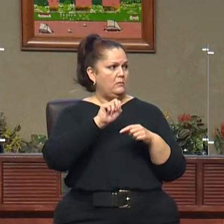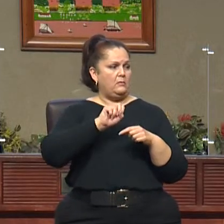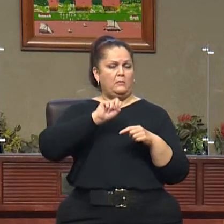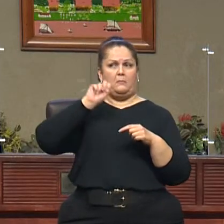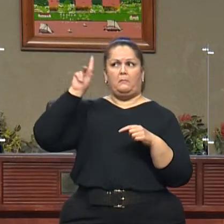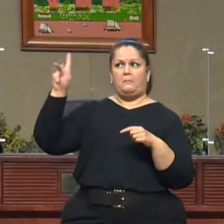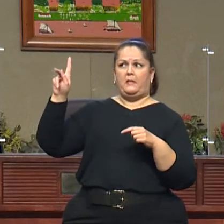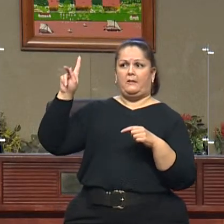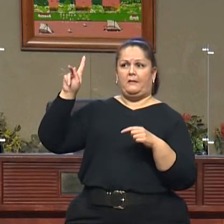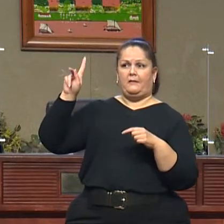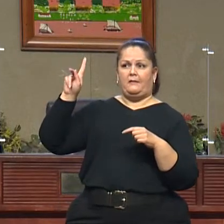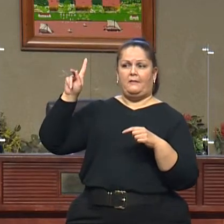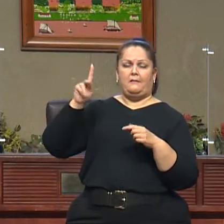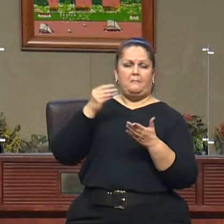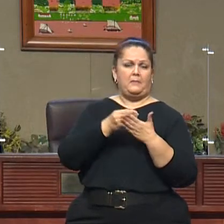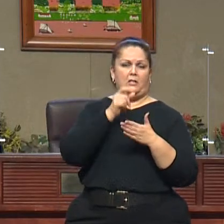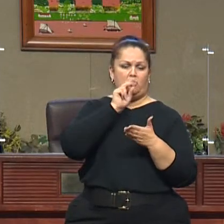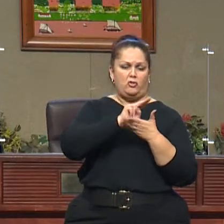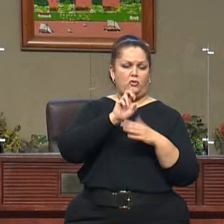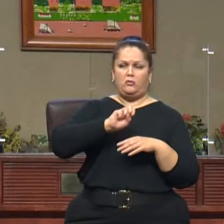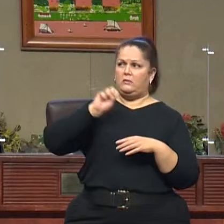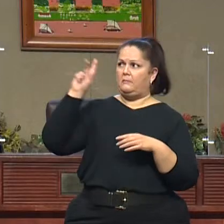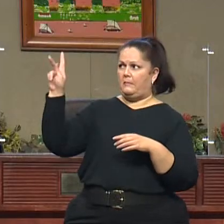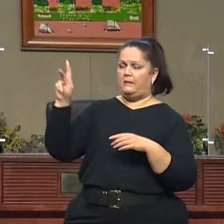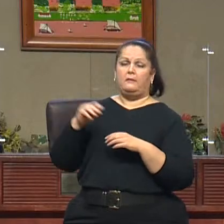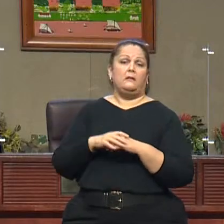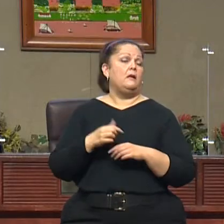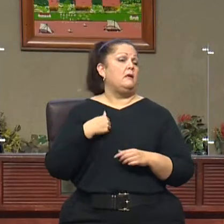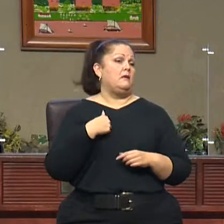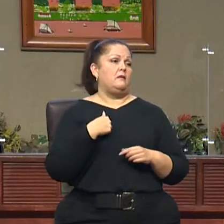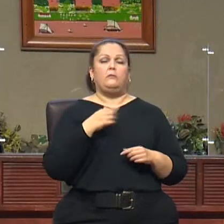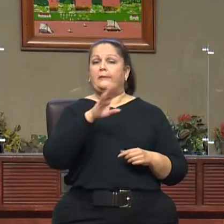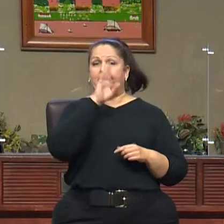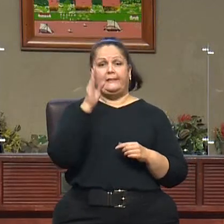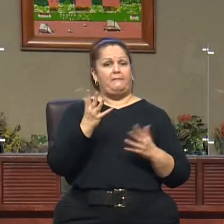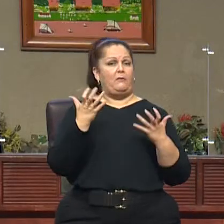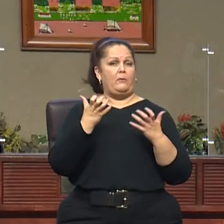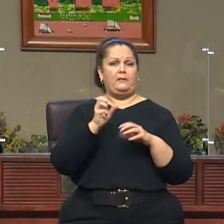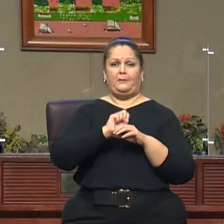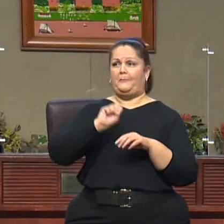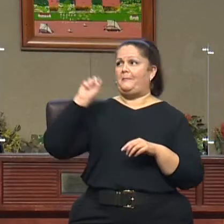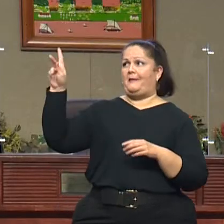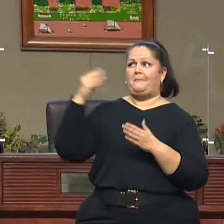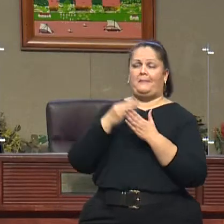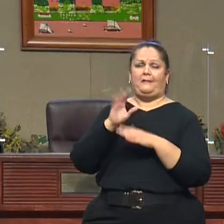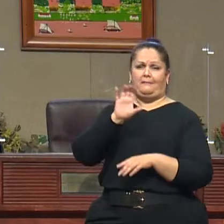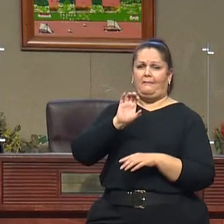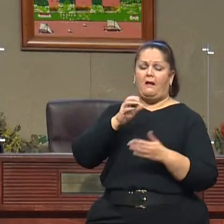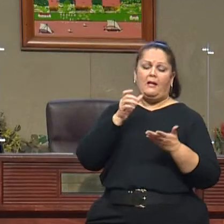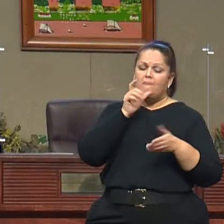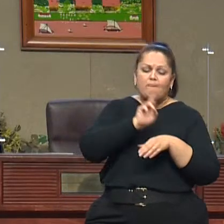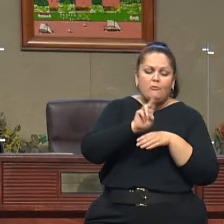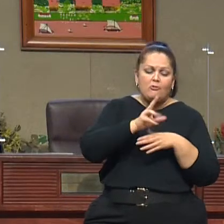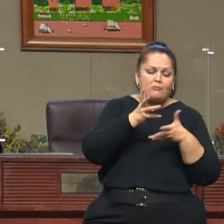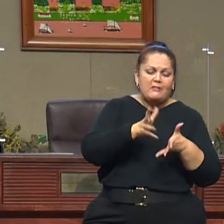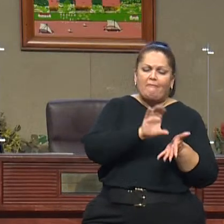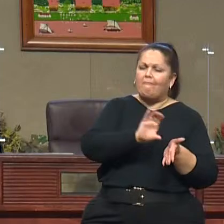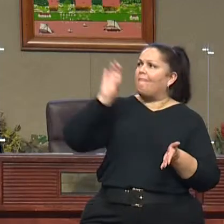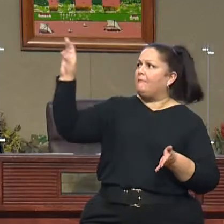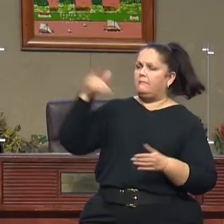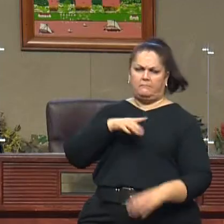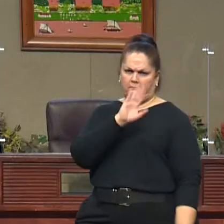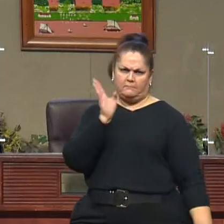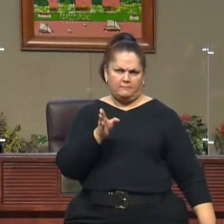any unused funds? Well, we never want to give back money. So we do have